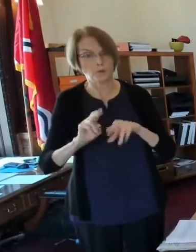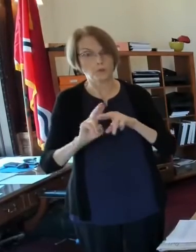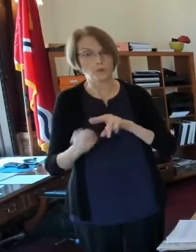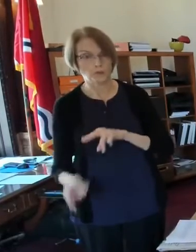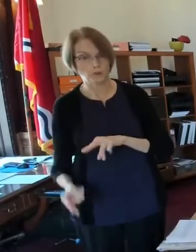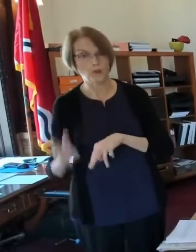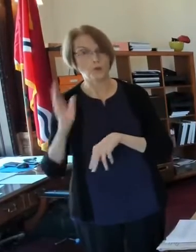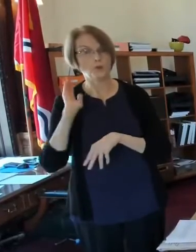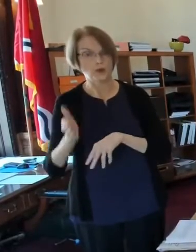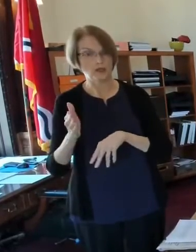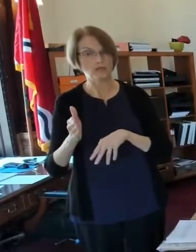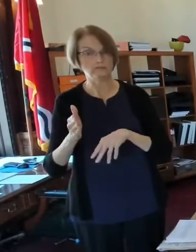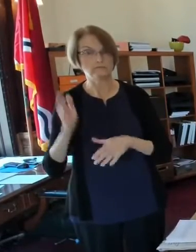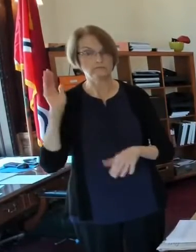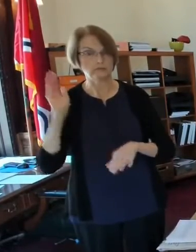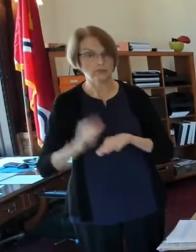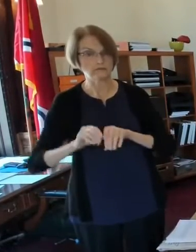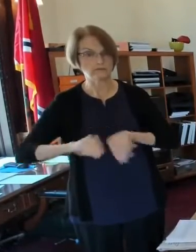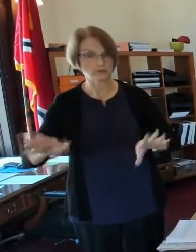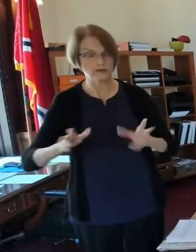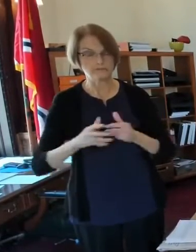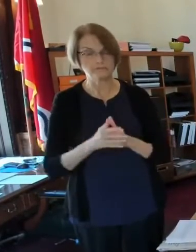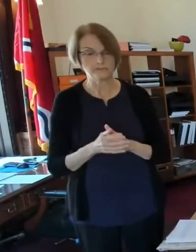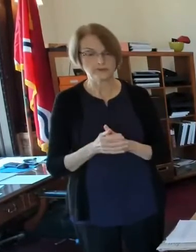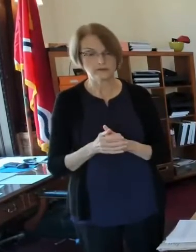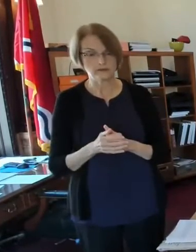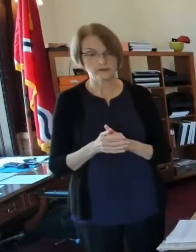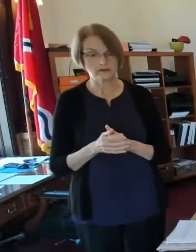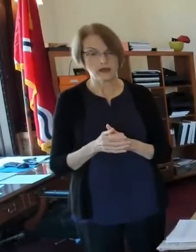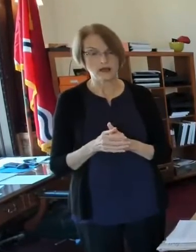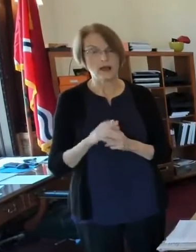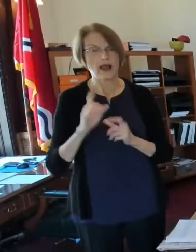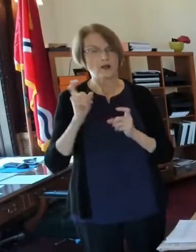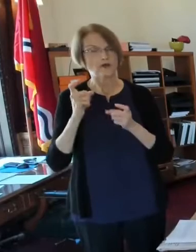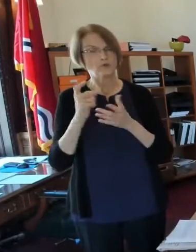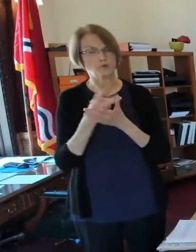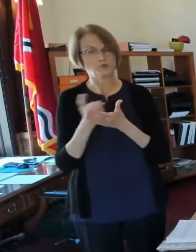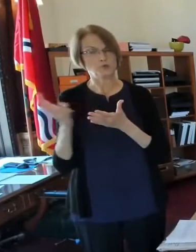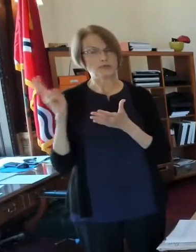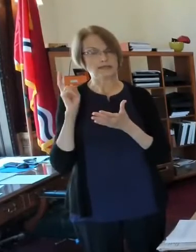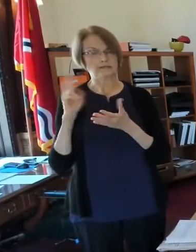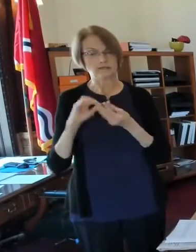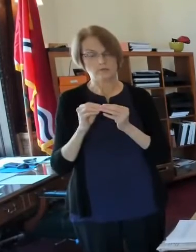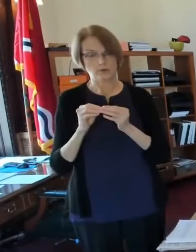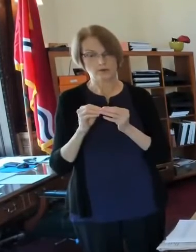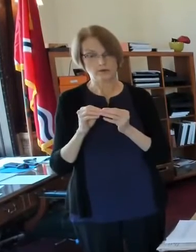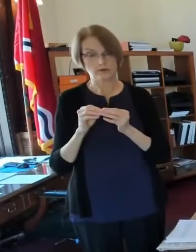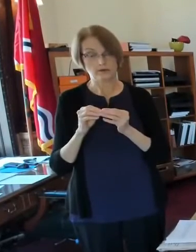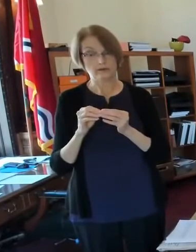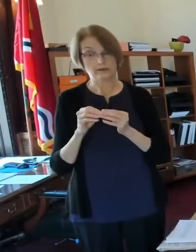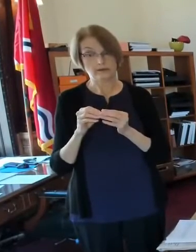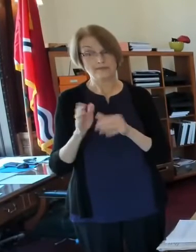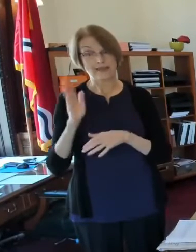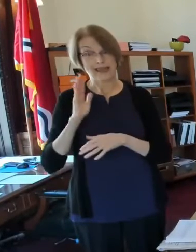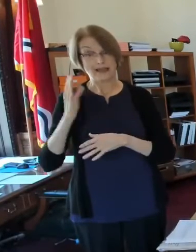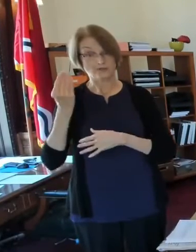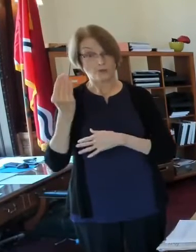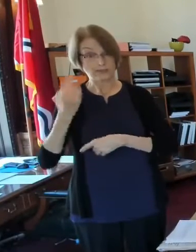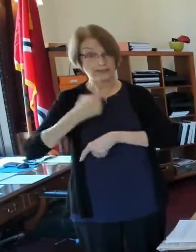Yes, last, I'll give you the 2-week numbers. The last 14 days,